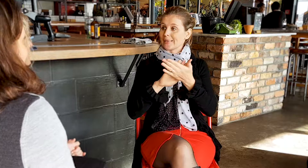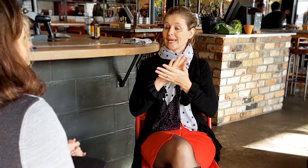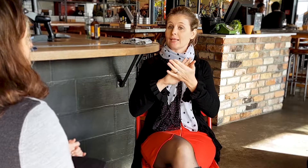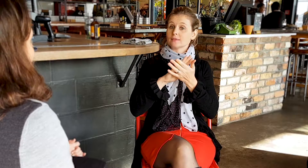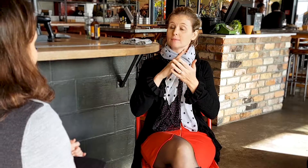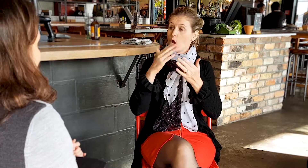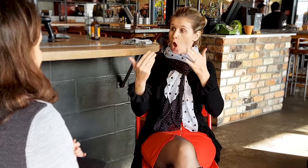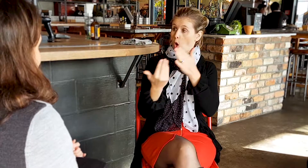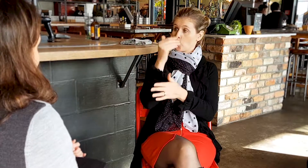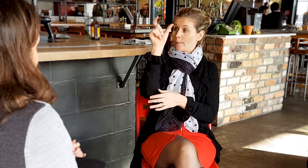mentioned earlier.